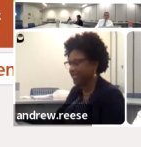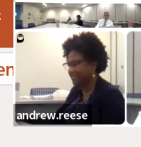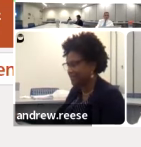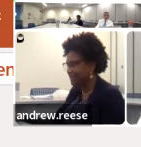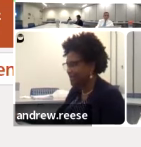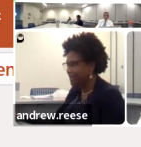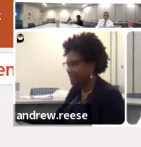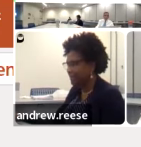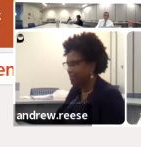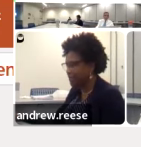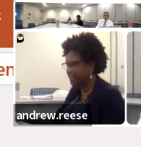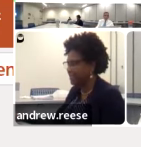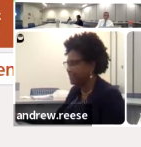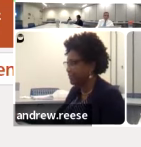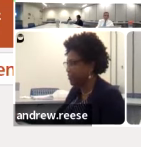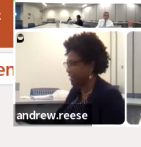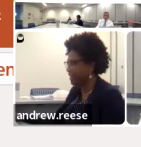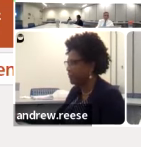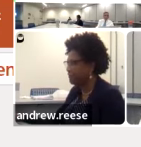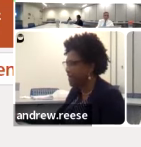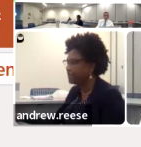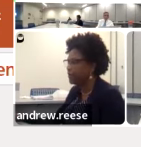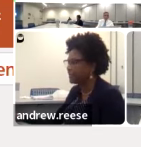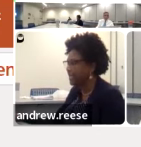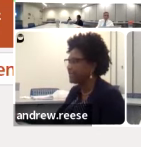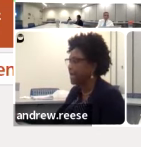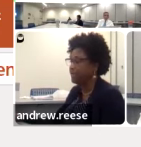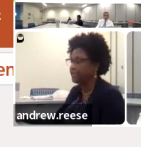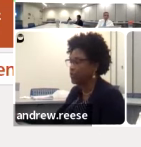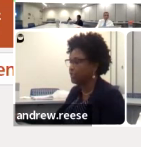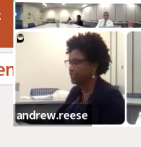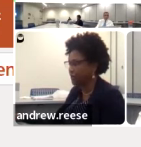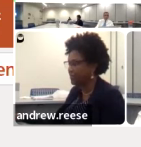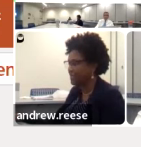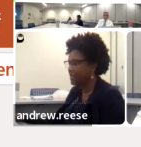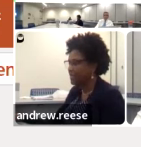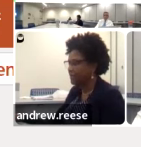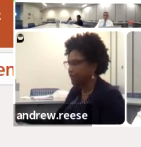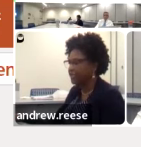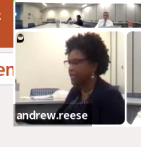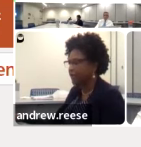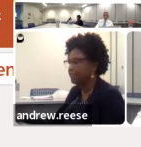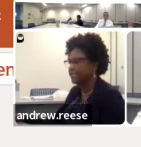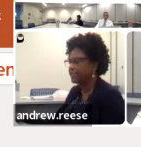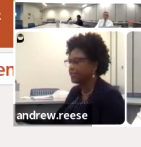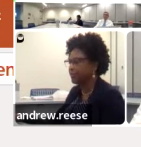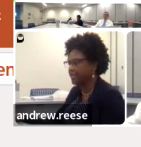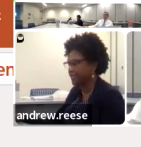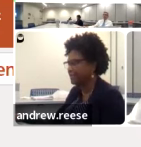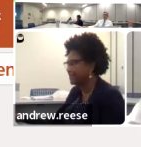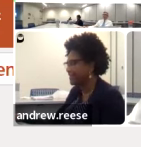minimum wage. If the person supported prefers or obtains an ability to one job, the vocational